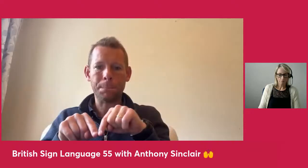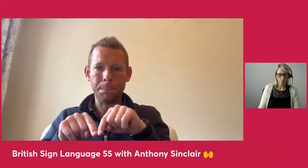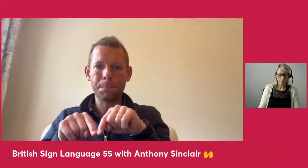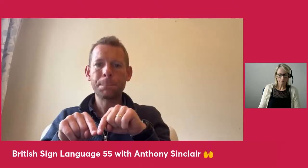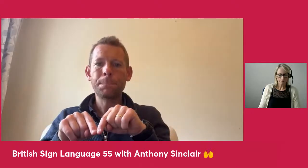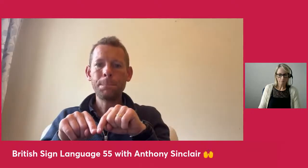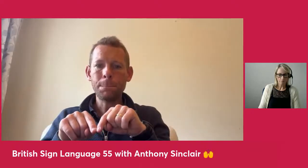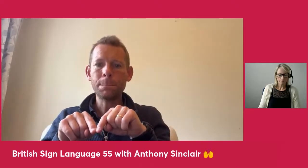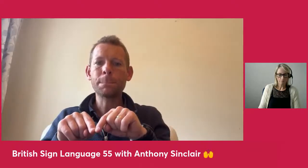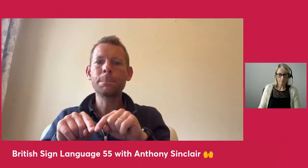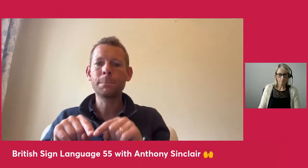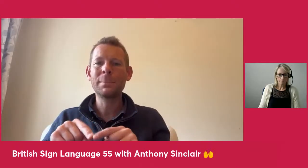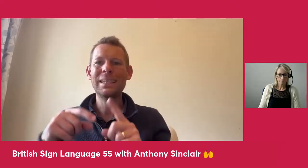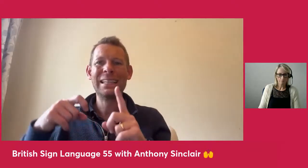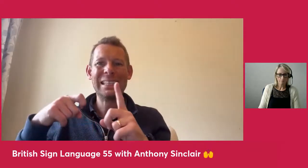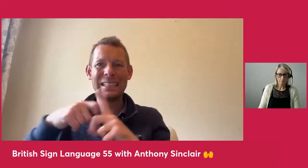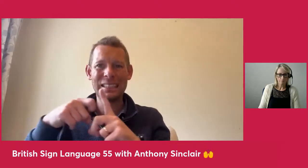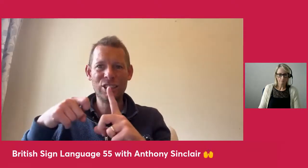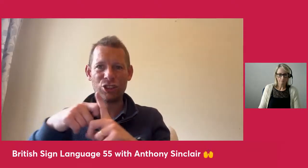living room,